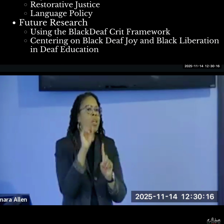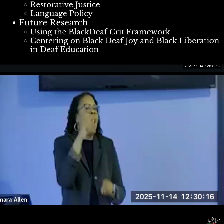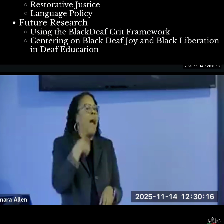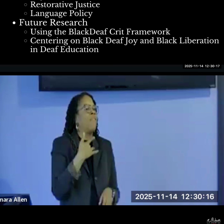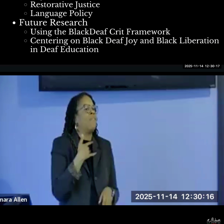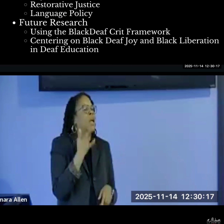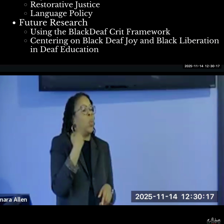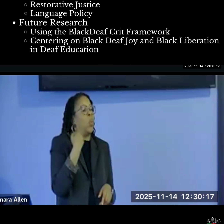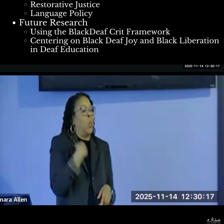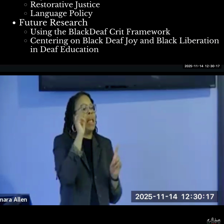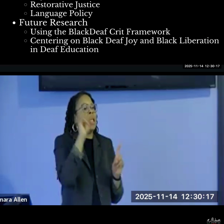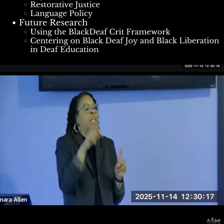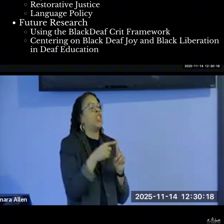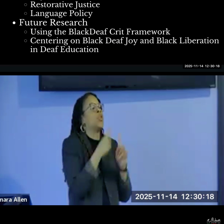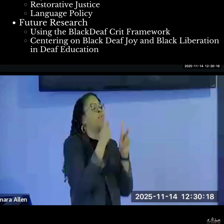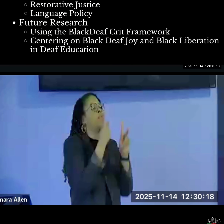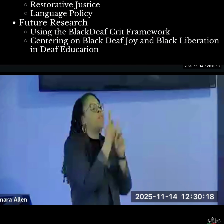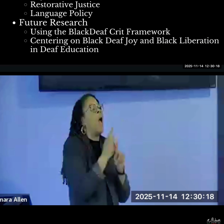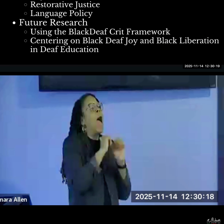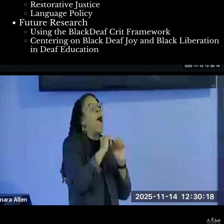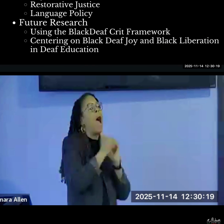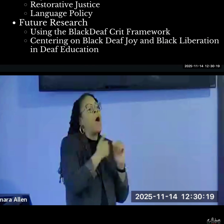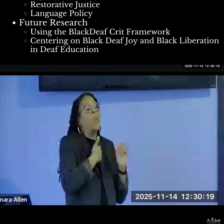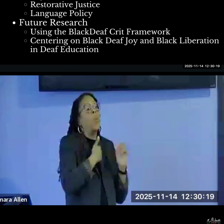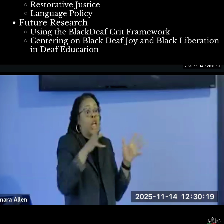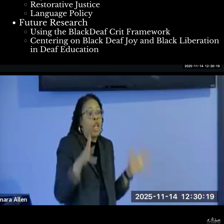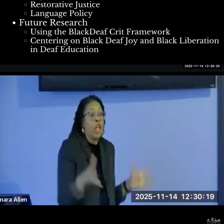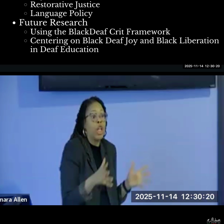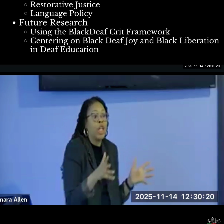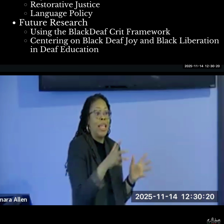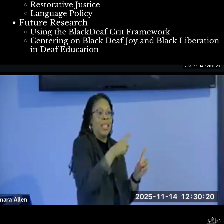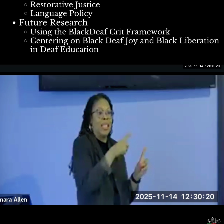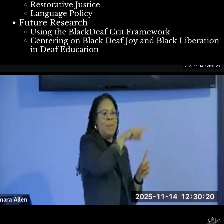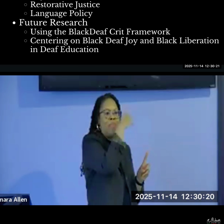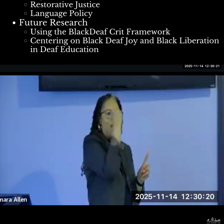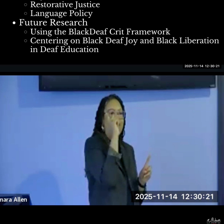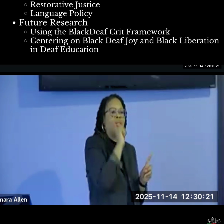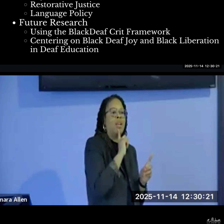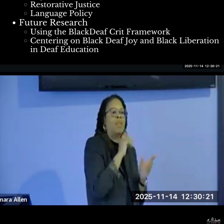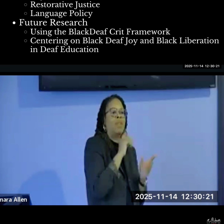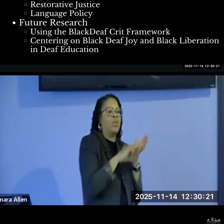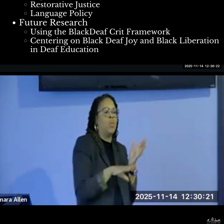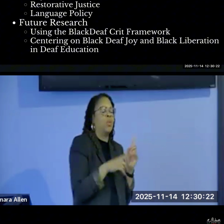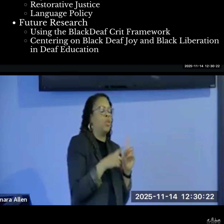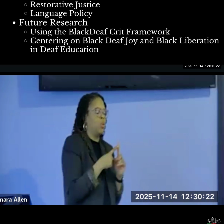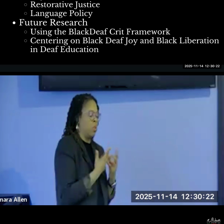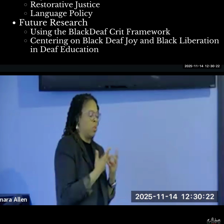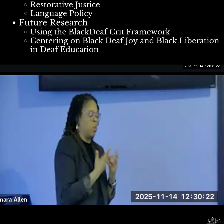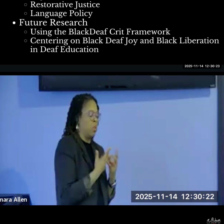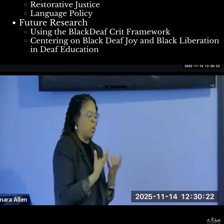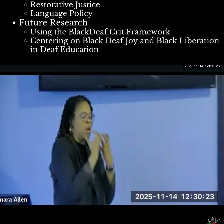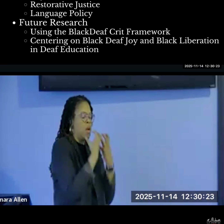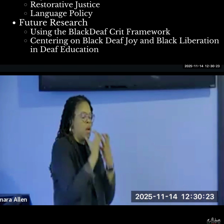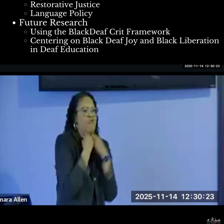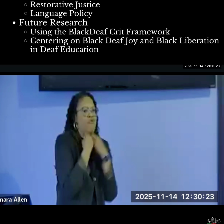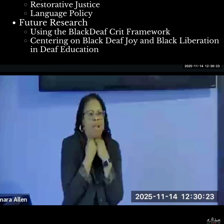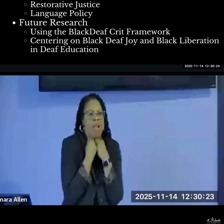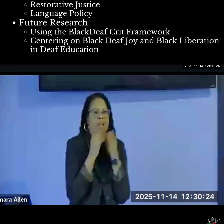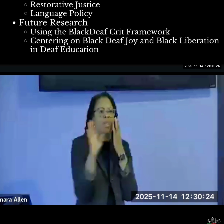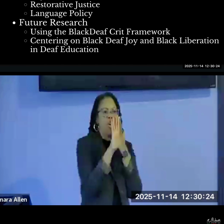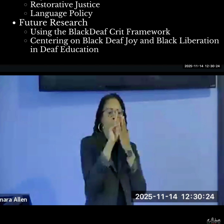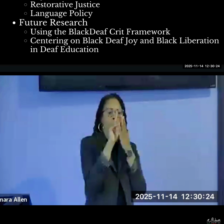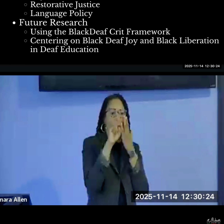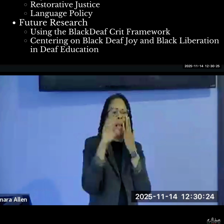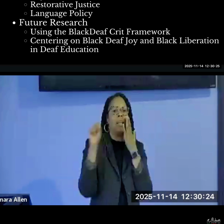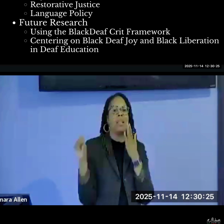our identity development. And so what I feel is that what we need to do is encourage Black deaf students